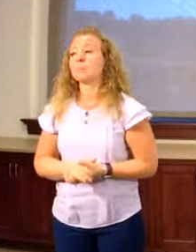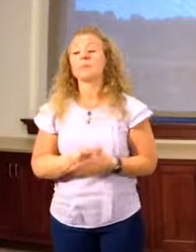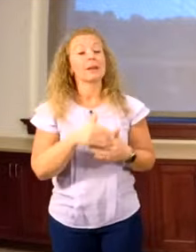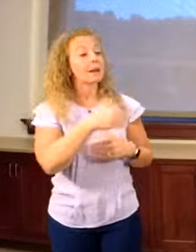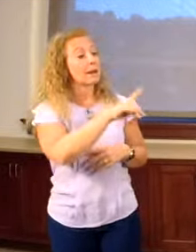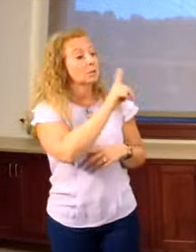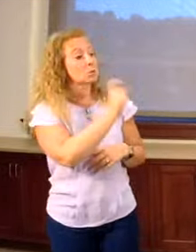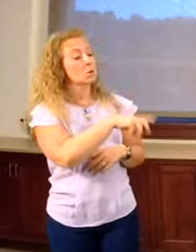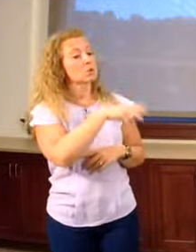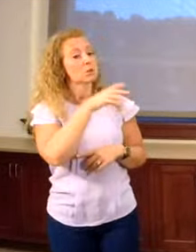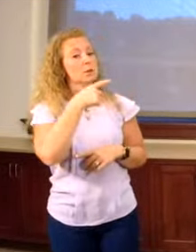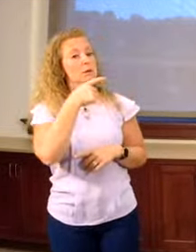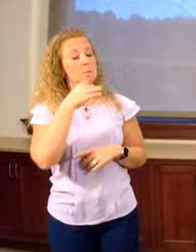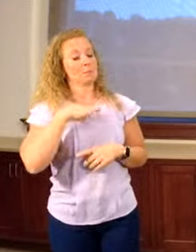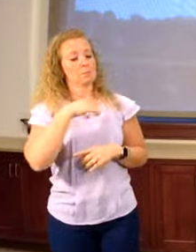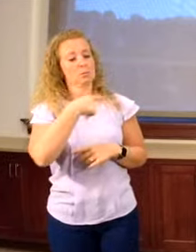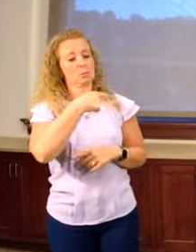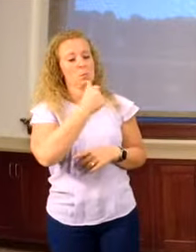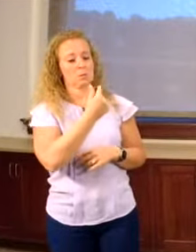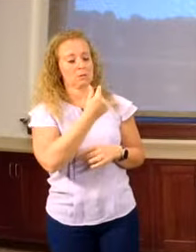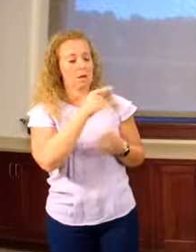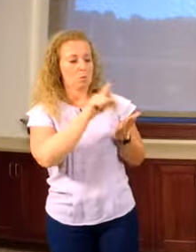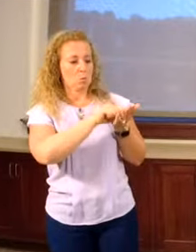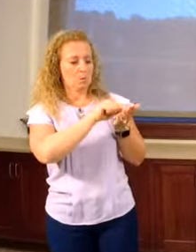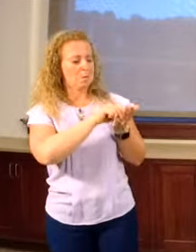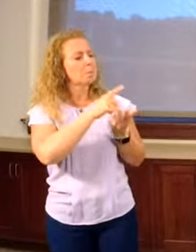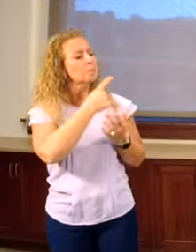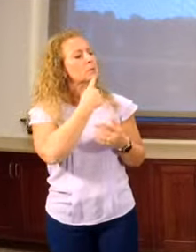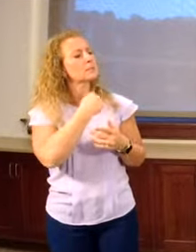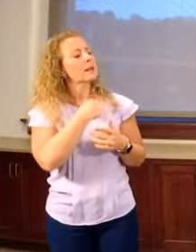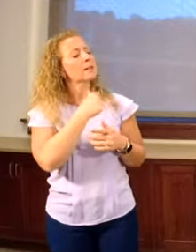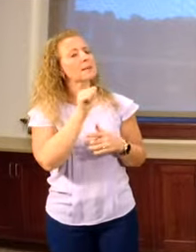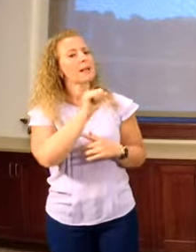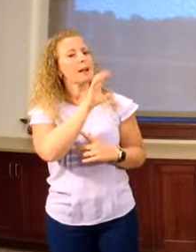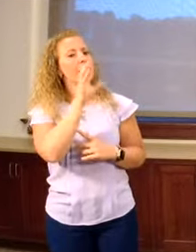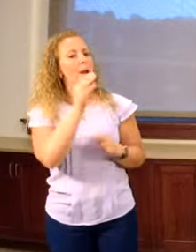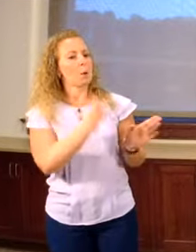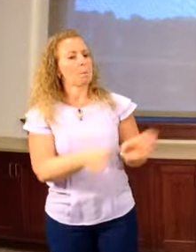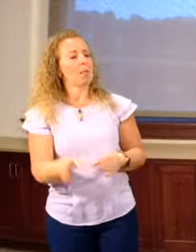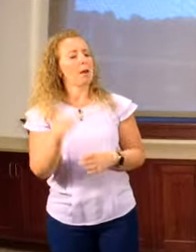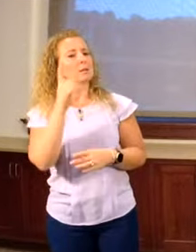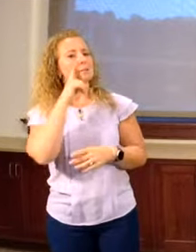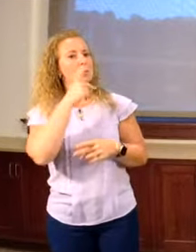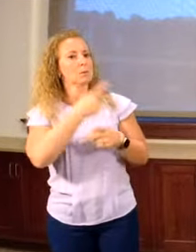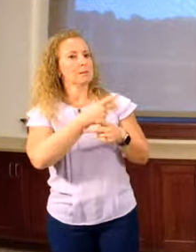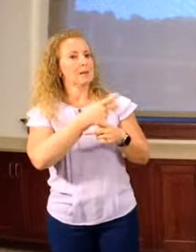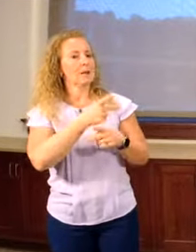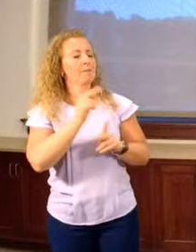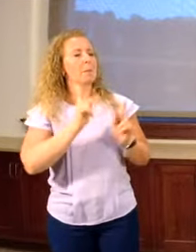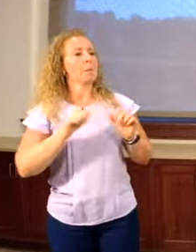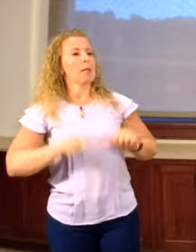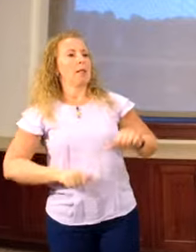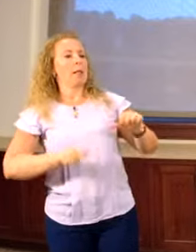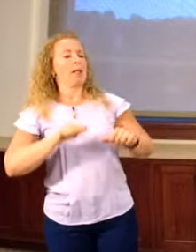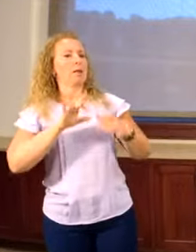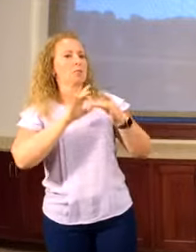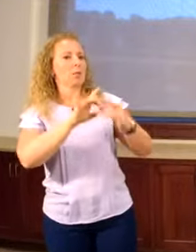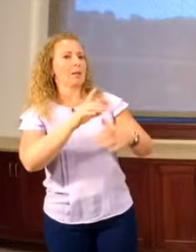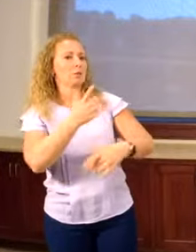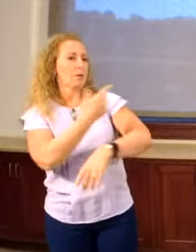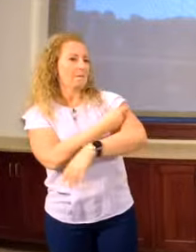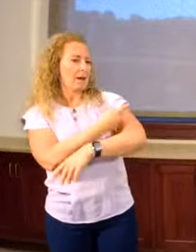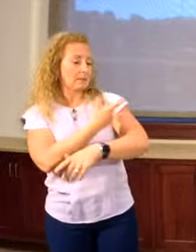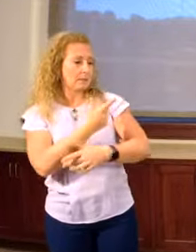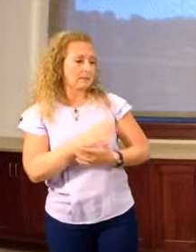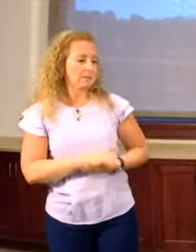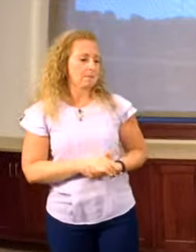next question is from the Post-Gazette. Can you tell us about what the county's plans are to address vaccine hesitancy in this last phase of the